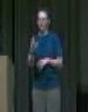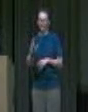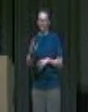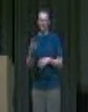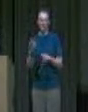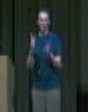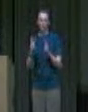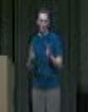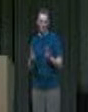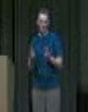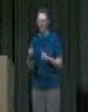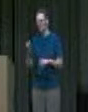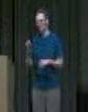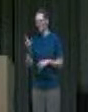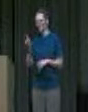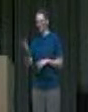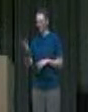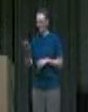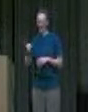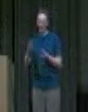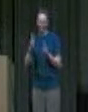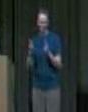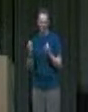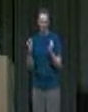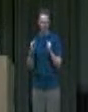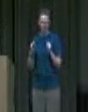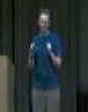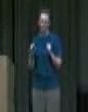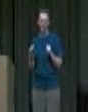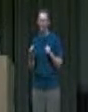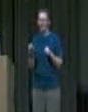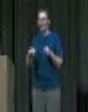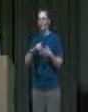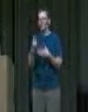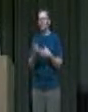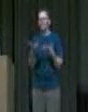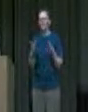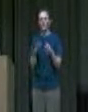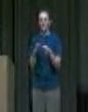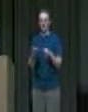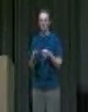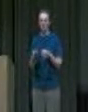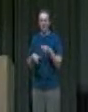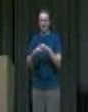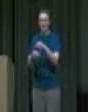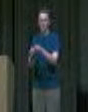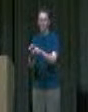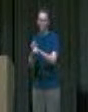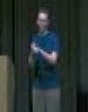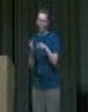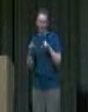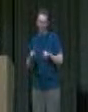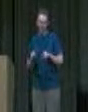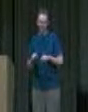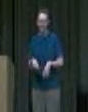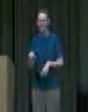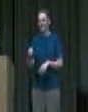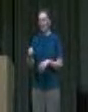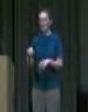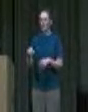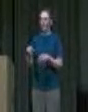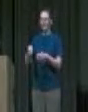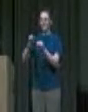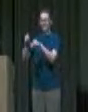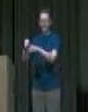2023 2024. So those are the projects that I had mentioned for the additional work that's going to be occurring. The sediment placement area,